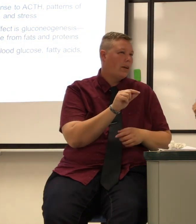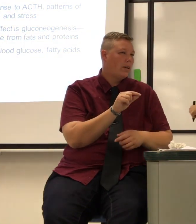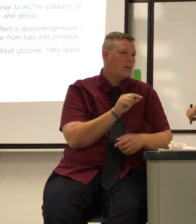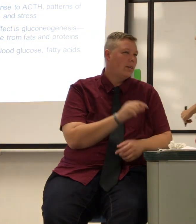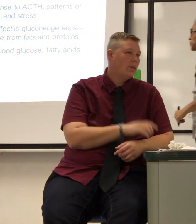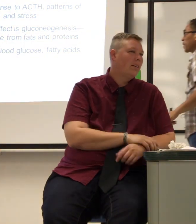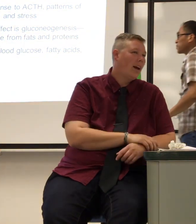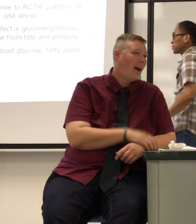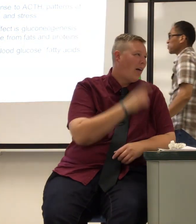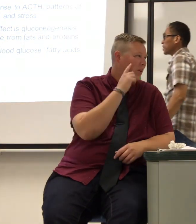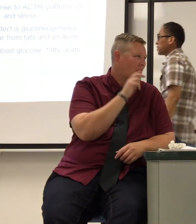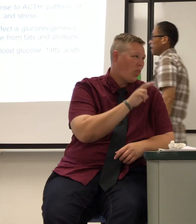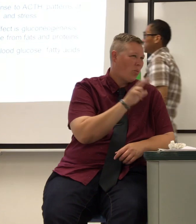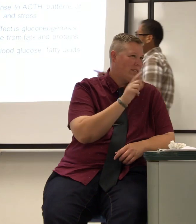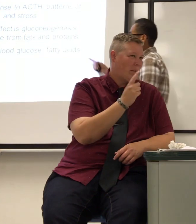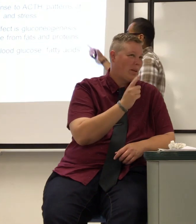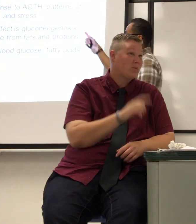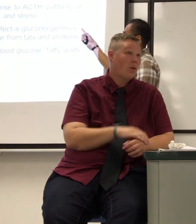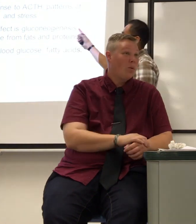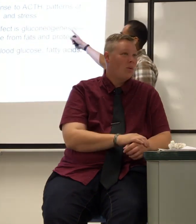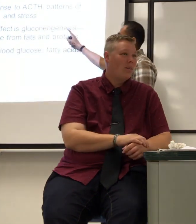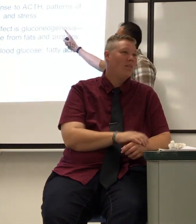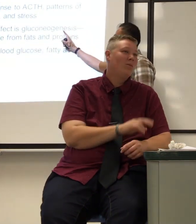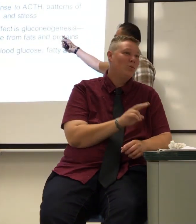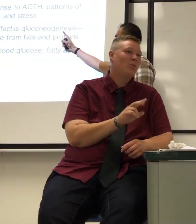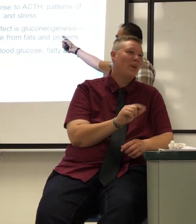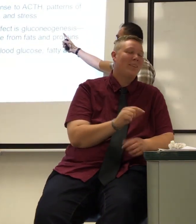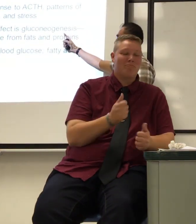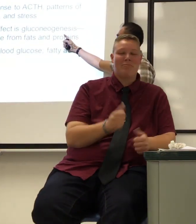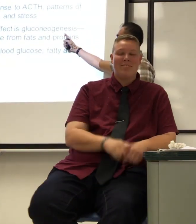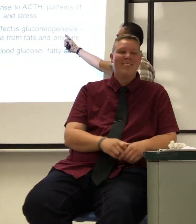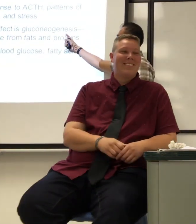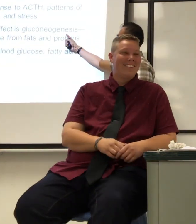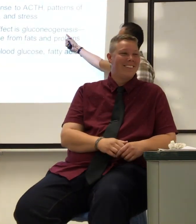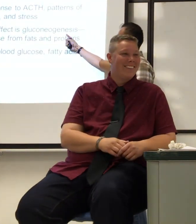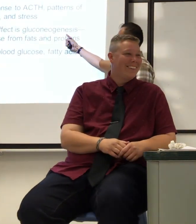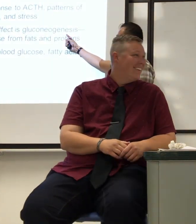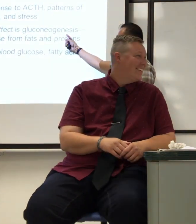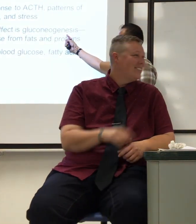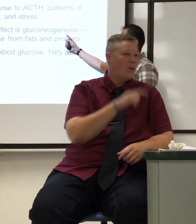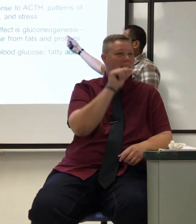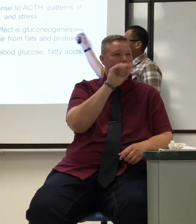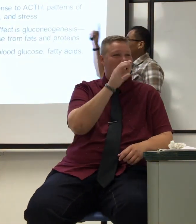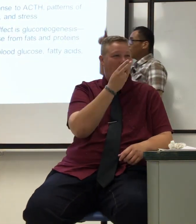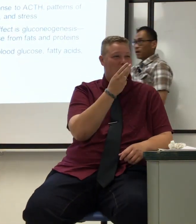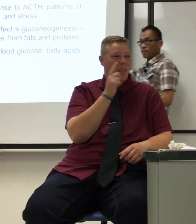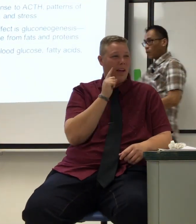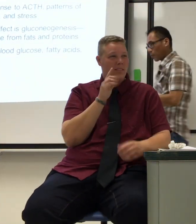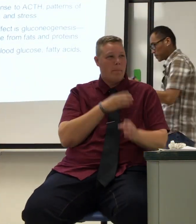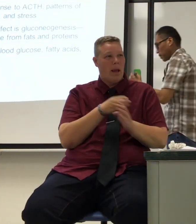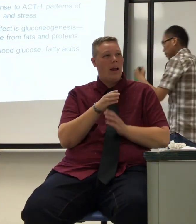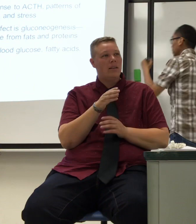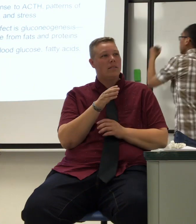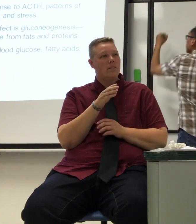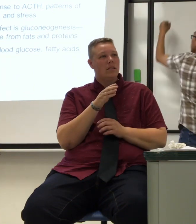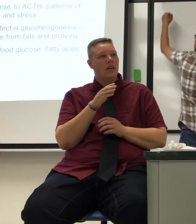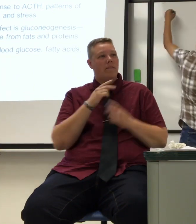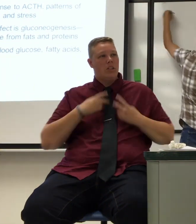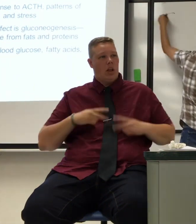Well, we know it's released in response to stress and ACTH. I would write this down. This is the main physiological effect of